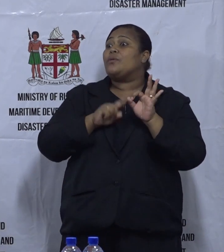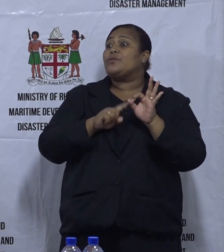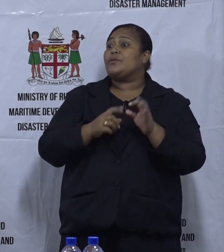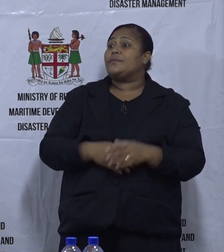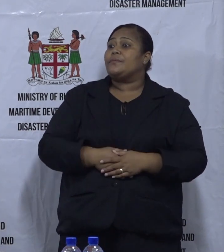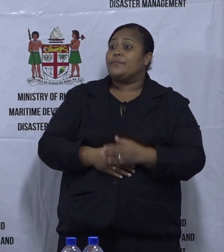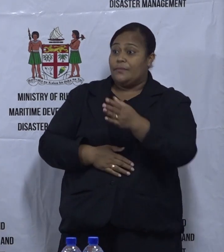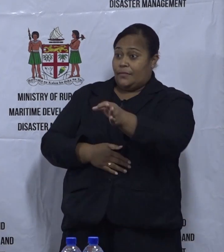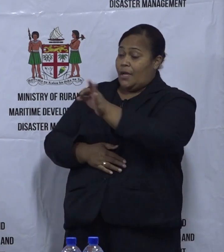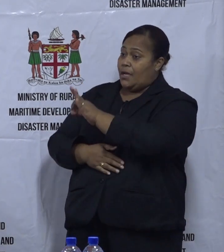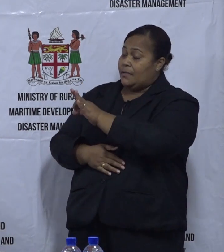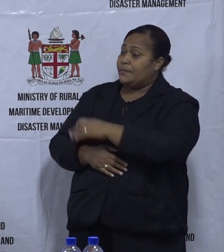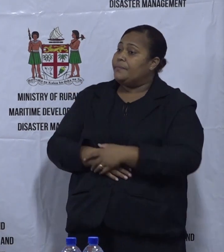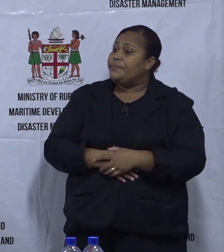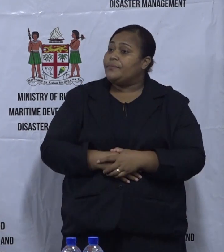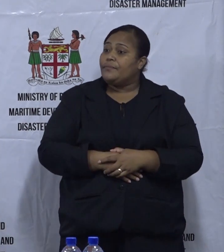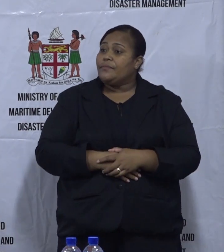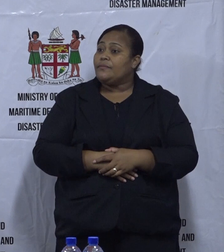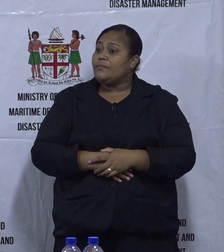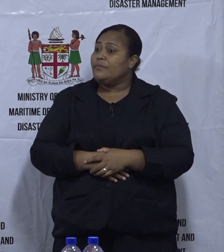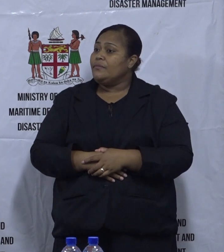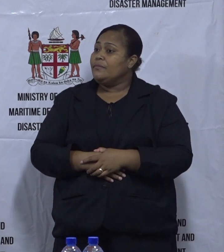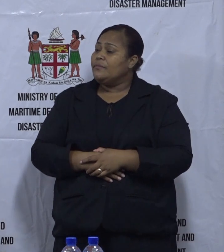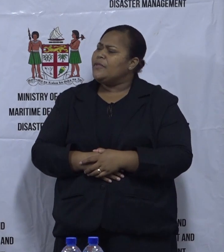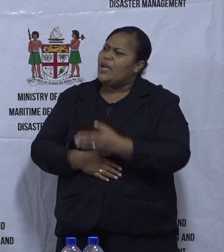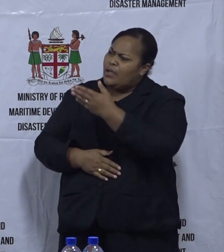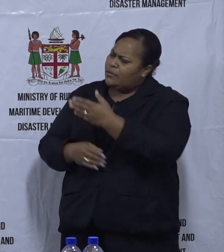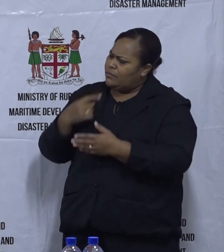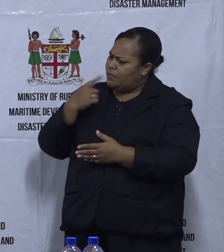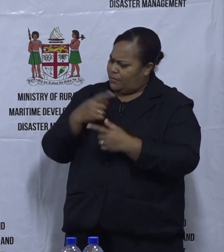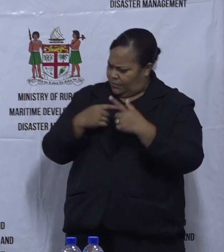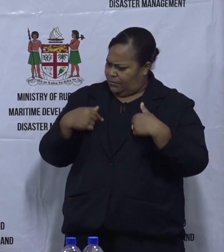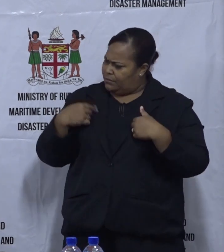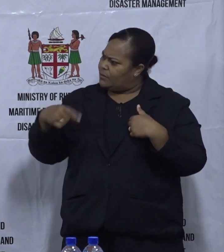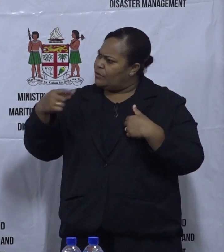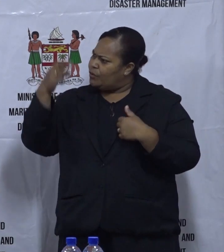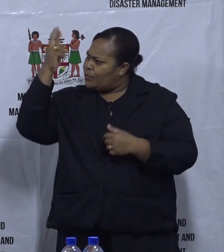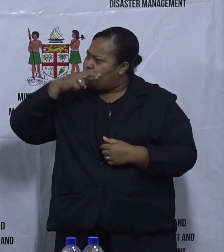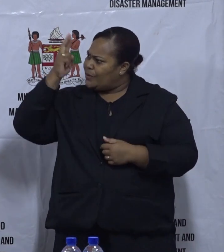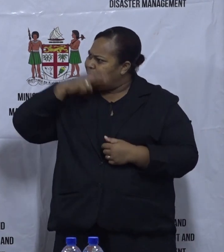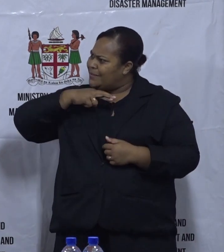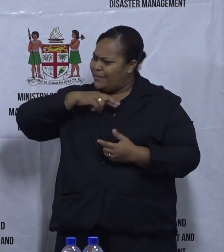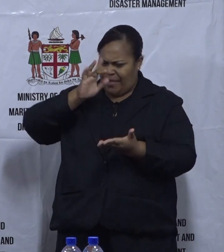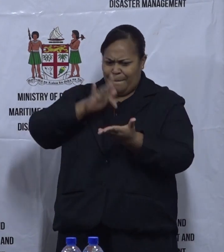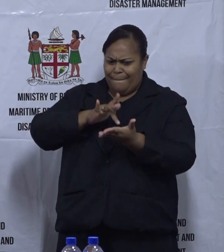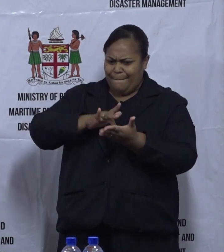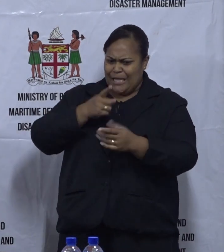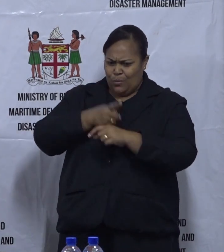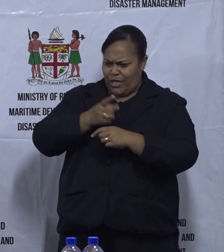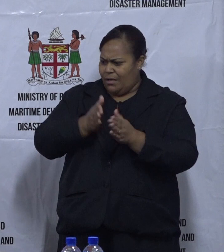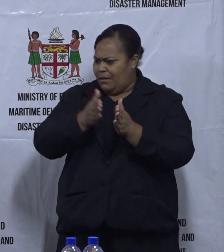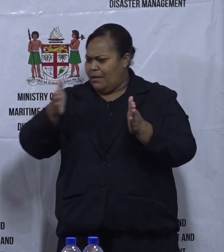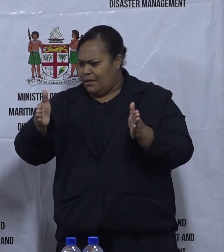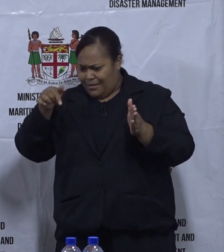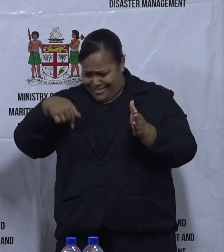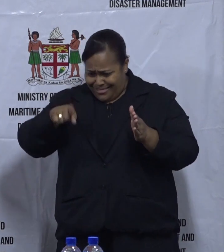Minister, can you tell us about, you mentioned that we continue to face risk until the middle of the week. Can you tell us